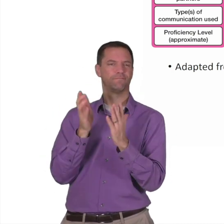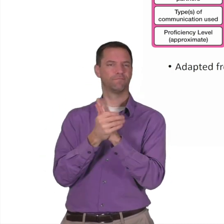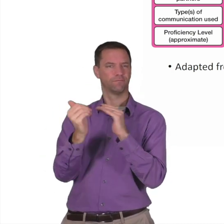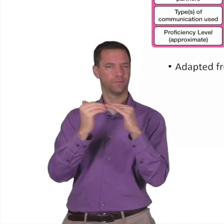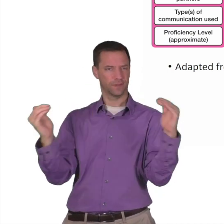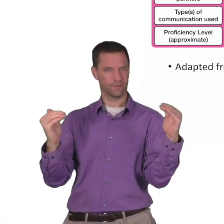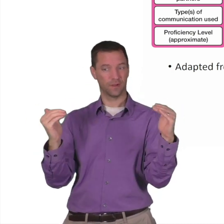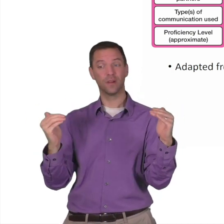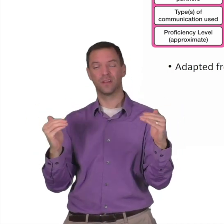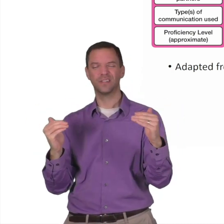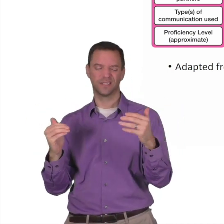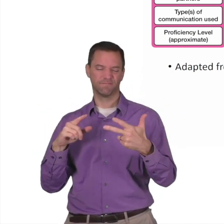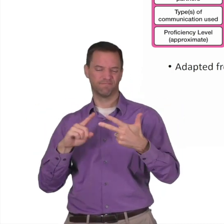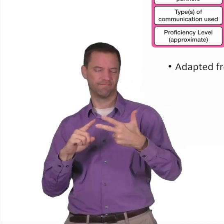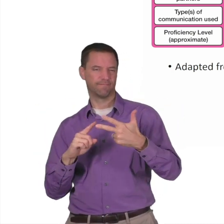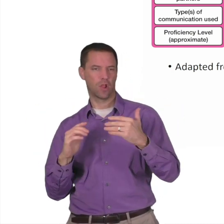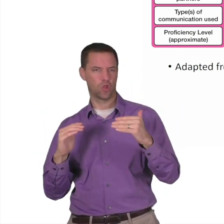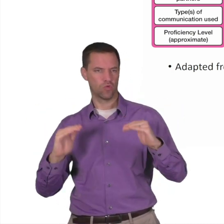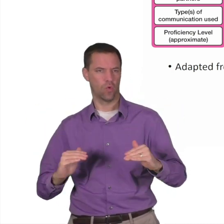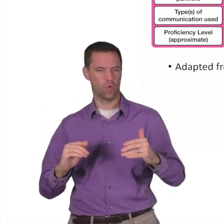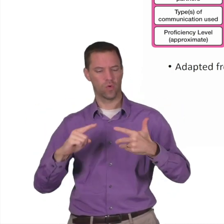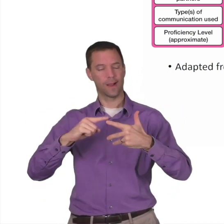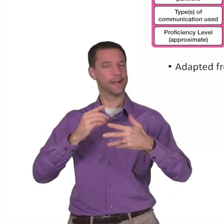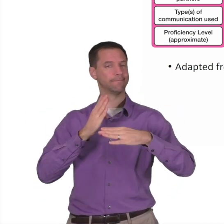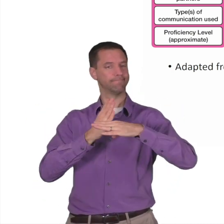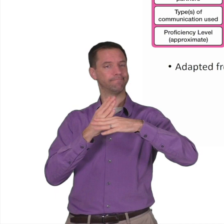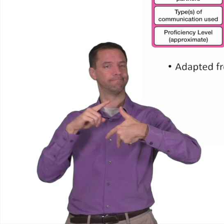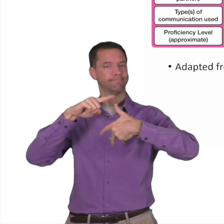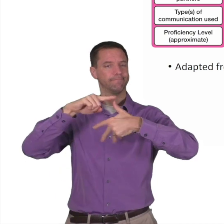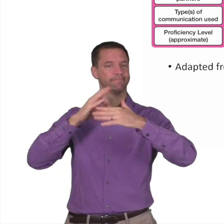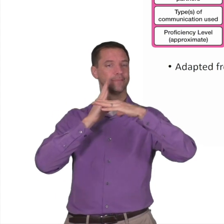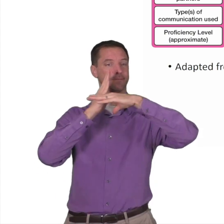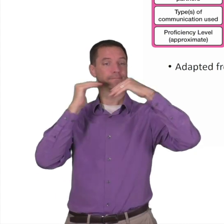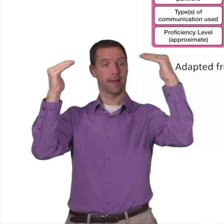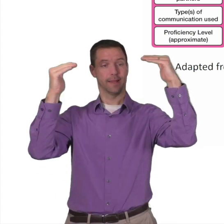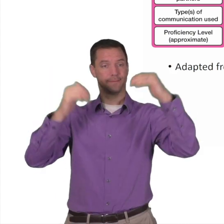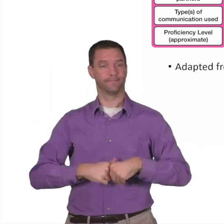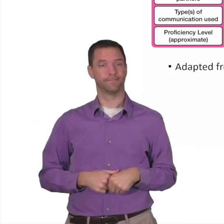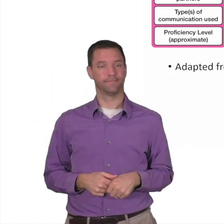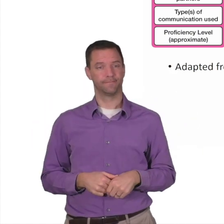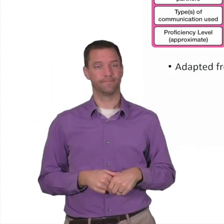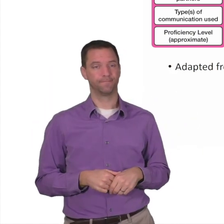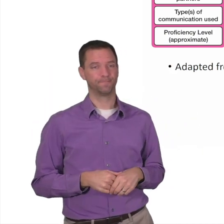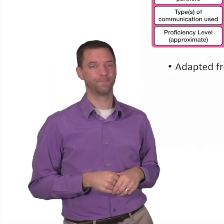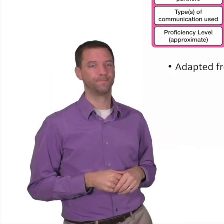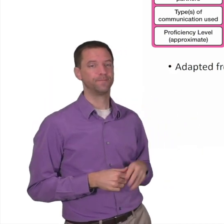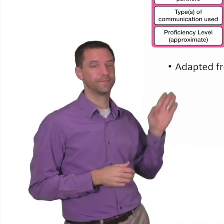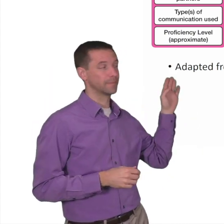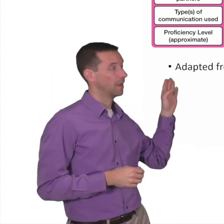their approximate proficiency level, just at a low, medium, or high scale.